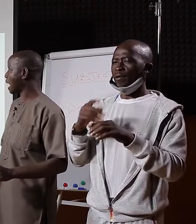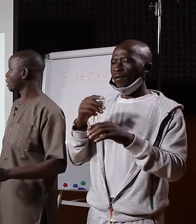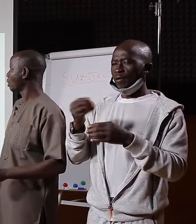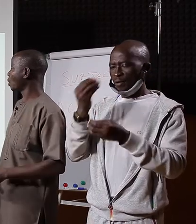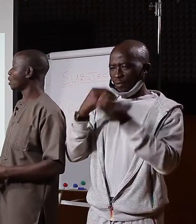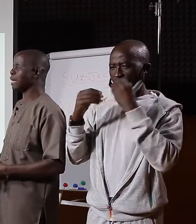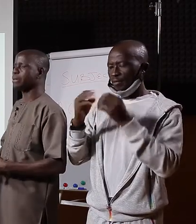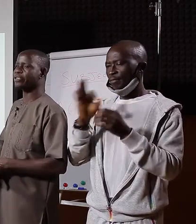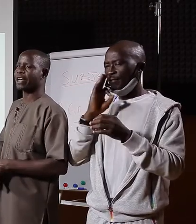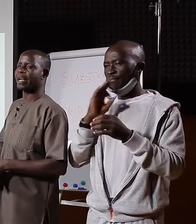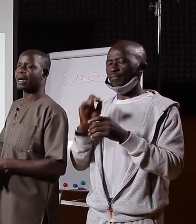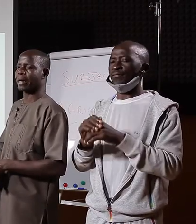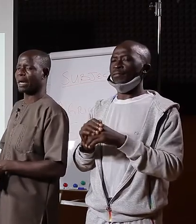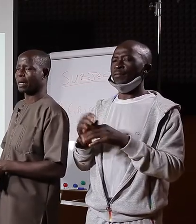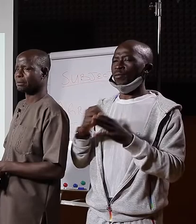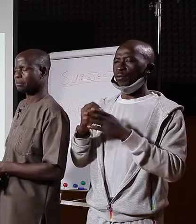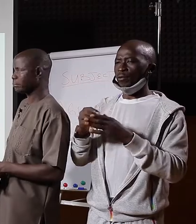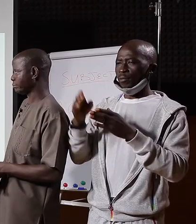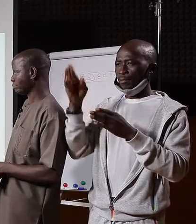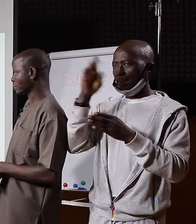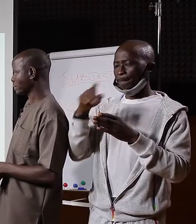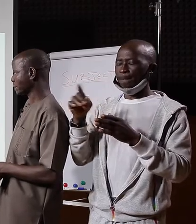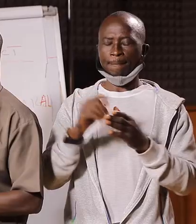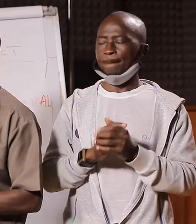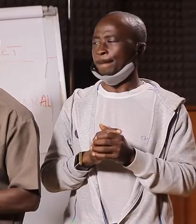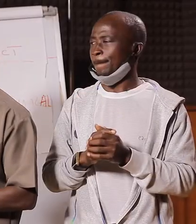digestive tract or alimentary canal.